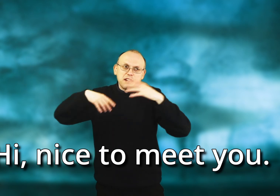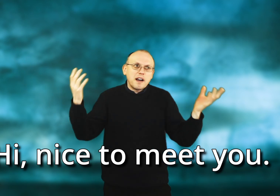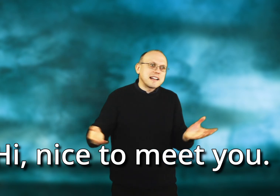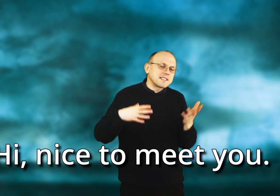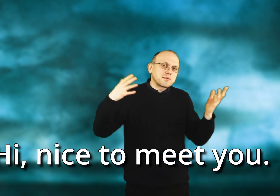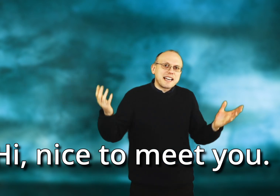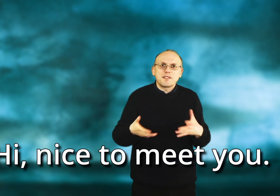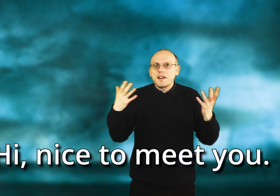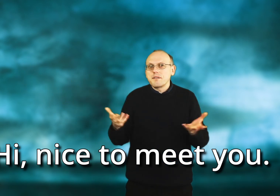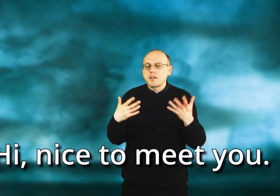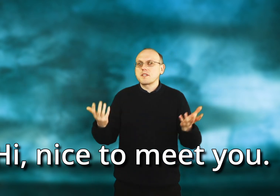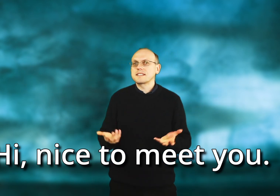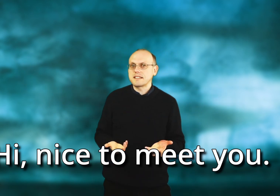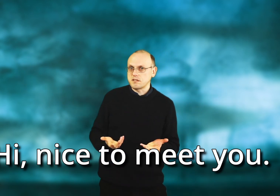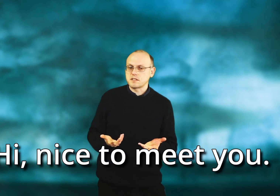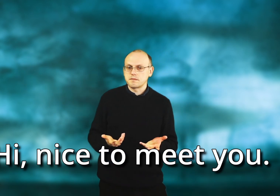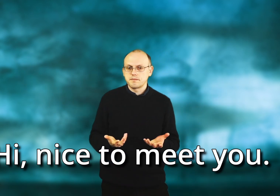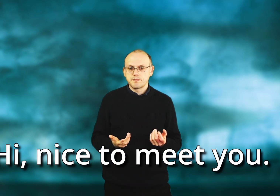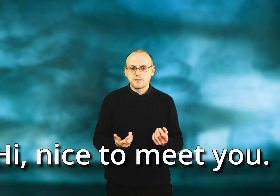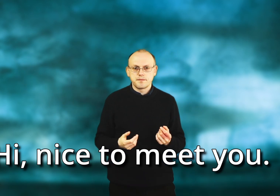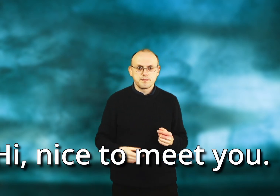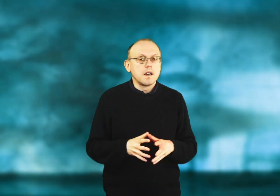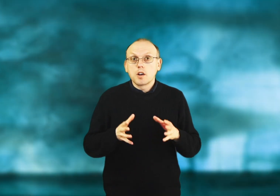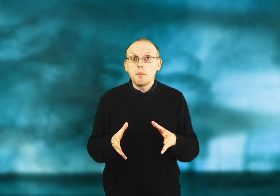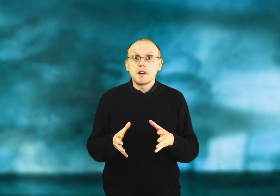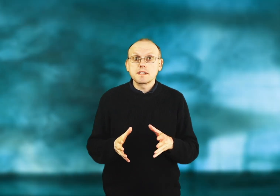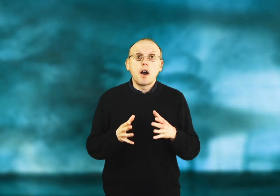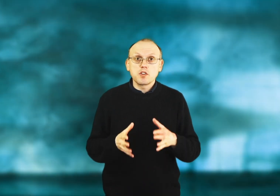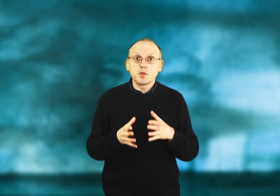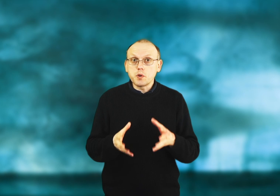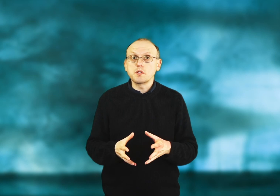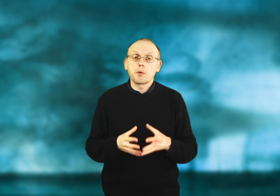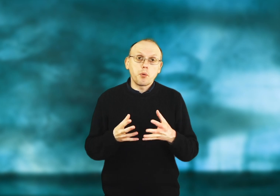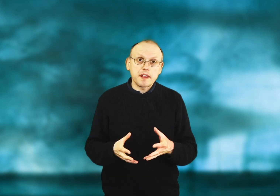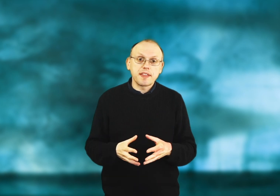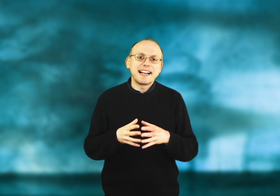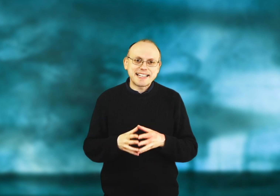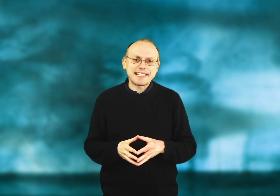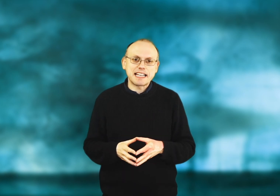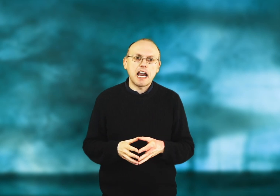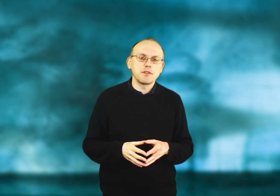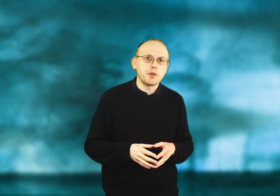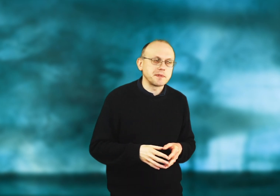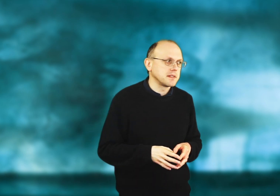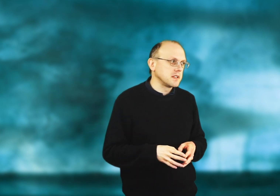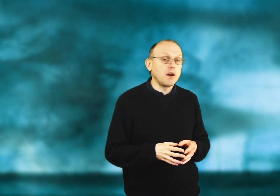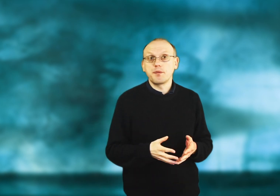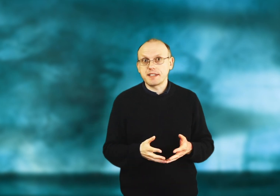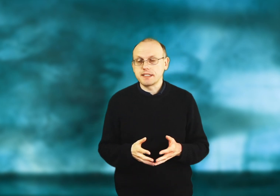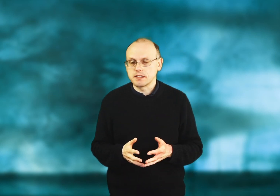add some kind of flavor to your sentence. Commas are also used with linking adverbs or phrases. What's